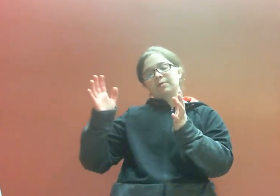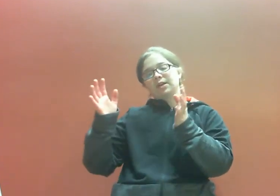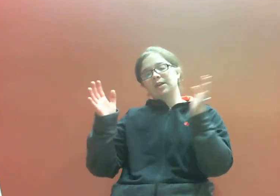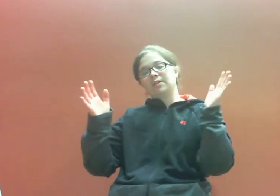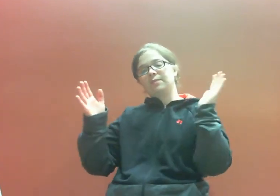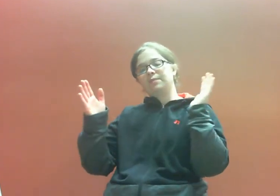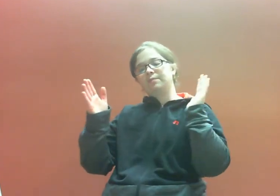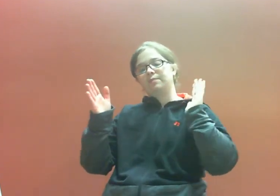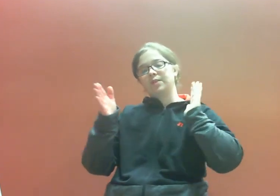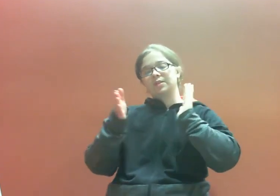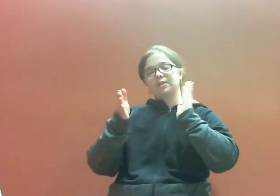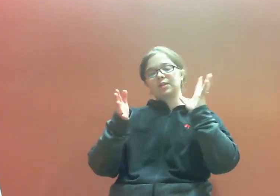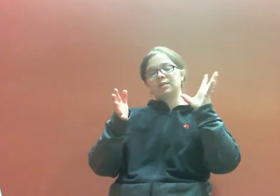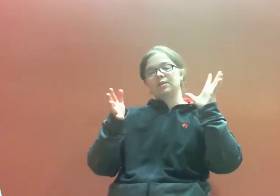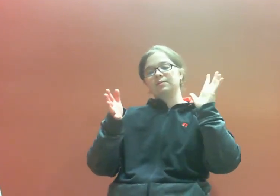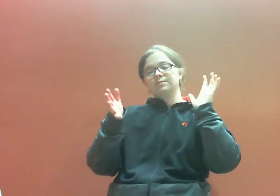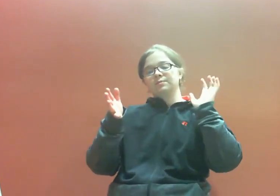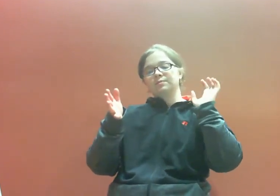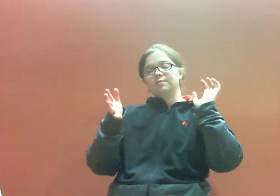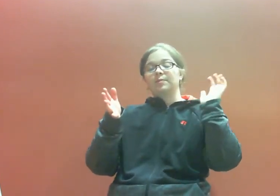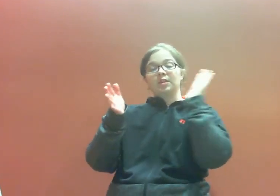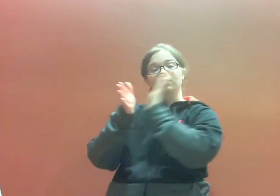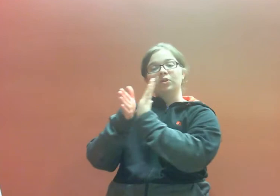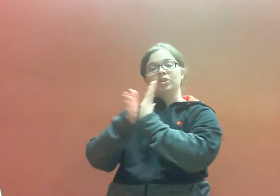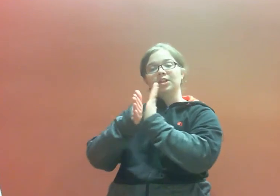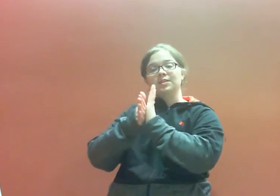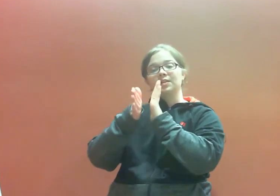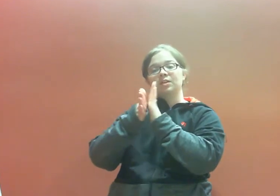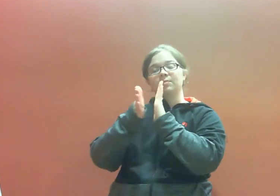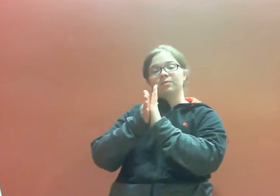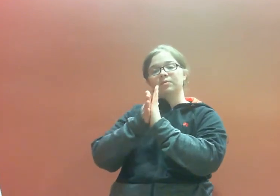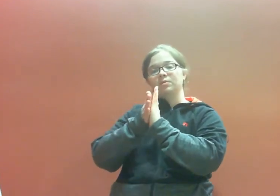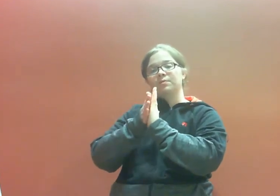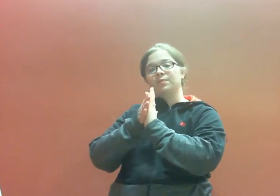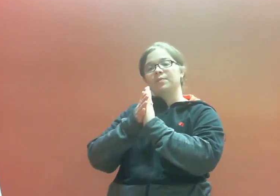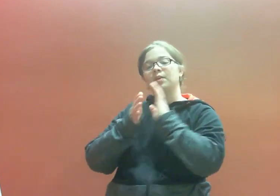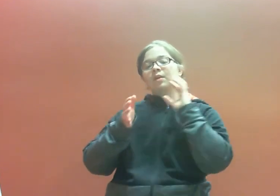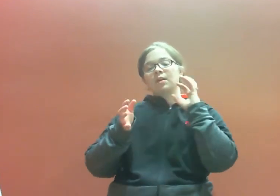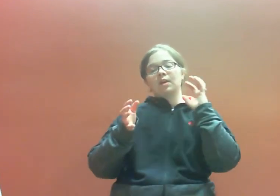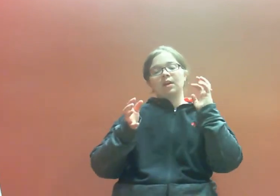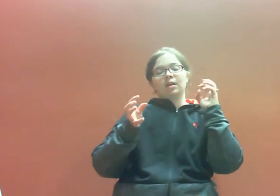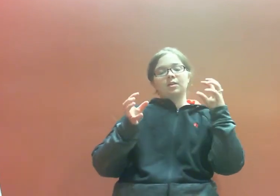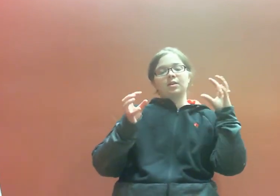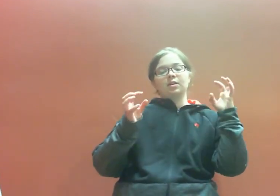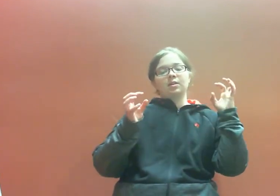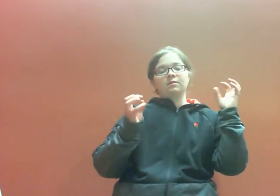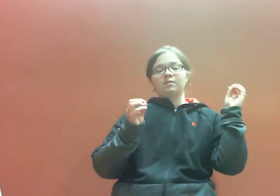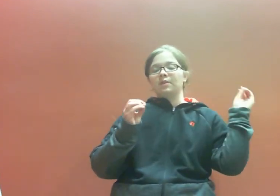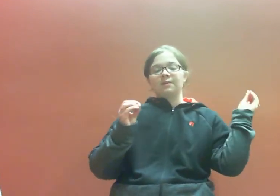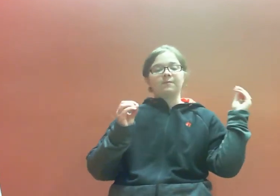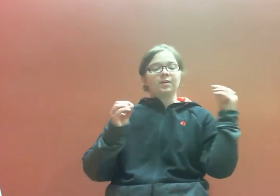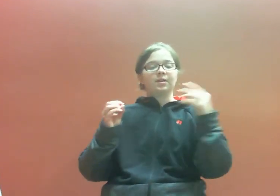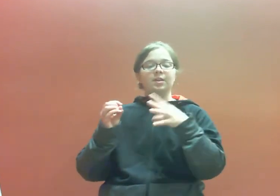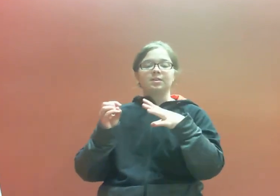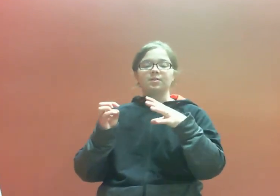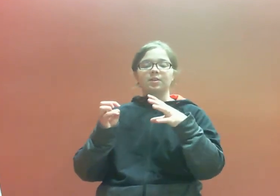by basically being pushed against the ear bones. And that funneling is going to